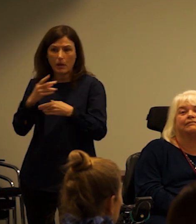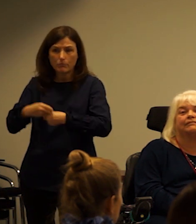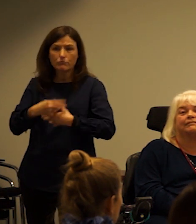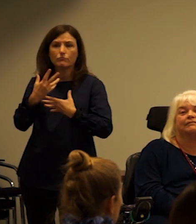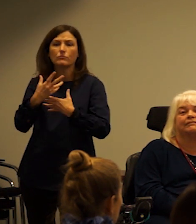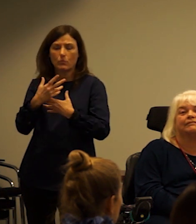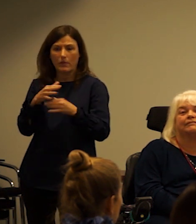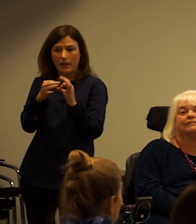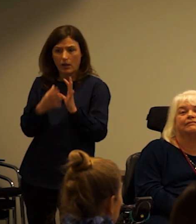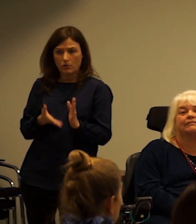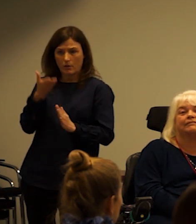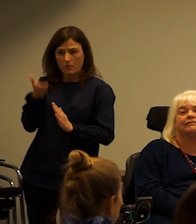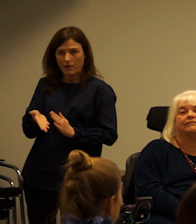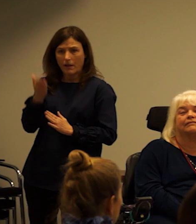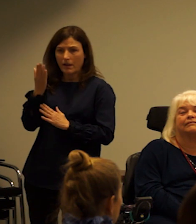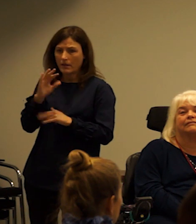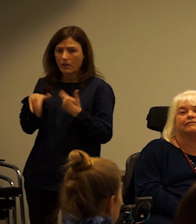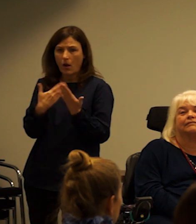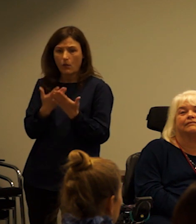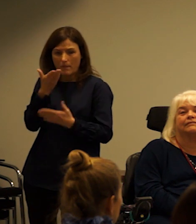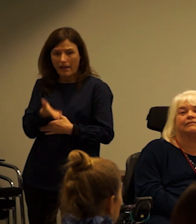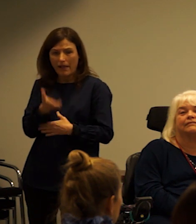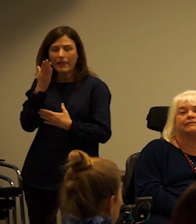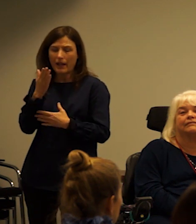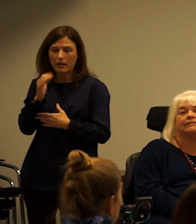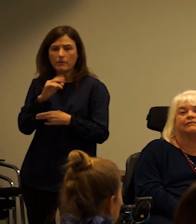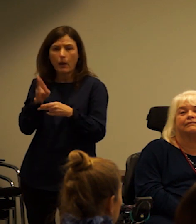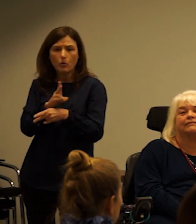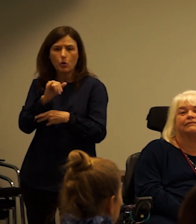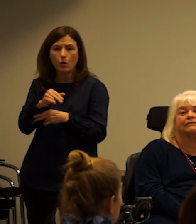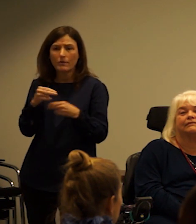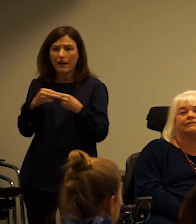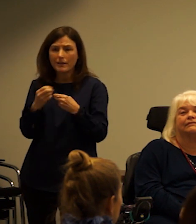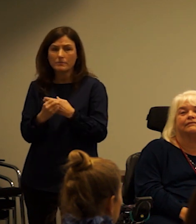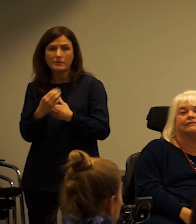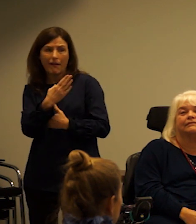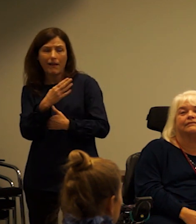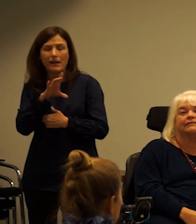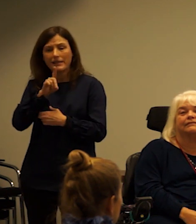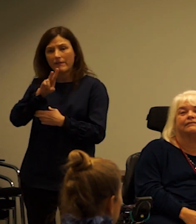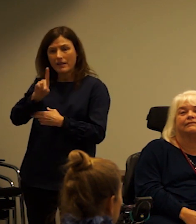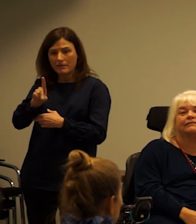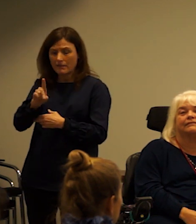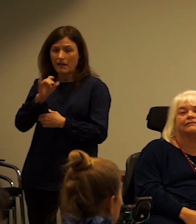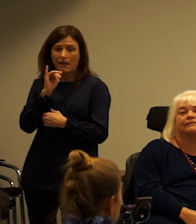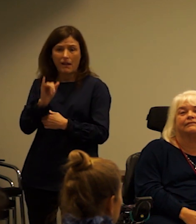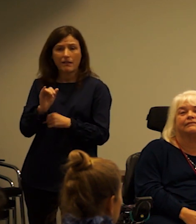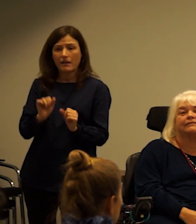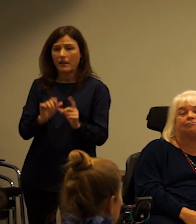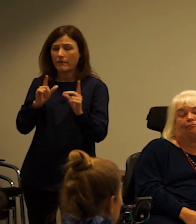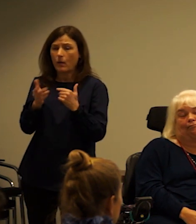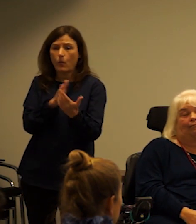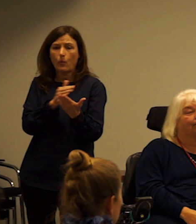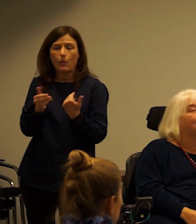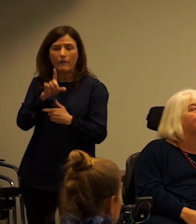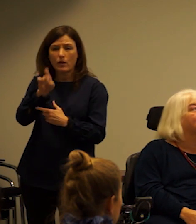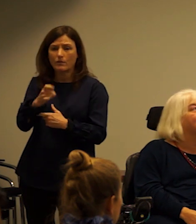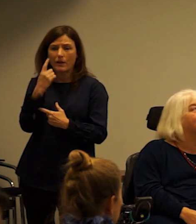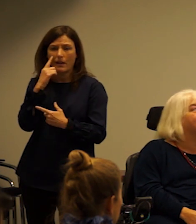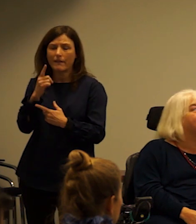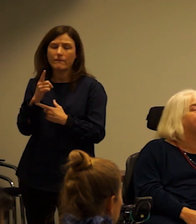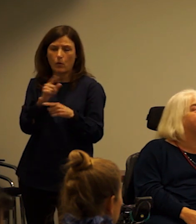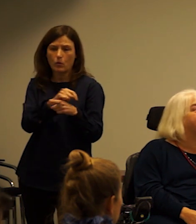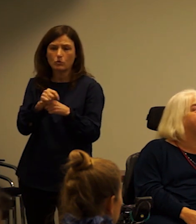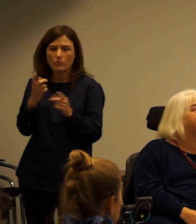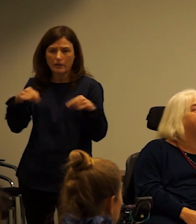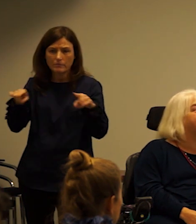have the interpreter. Yeah. Christine, it'll all okay. be there. So you can utilize the slides, the DVD, this video, whatever you need to get your point across. So if you're